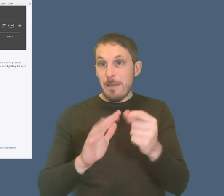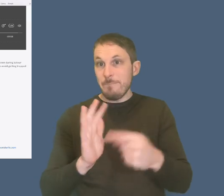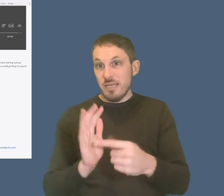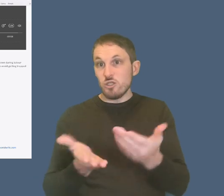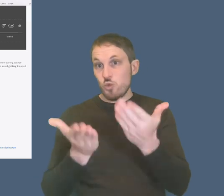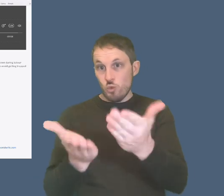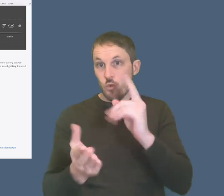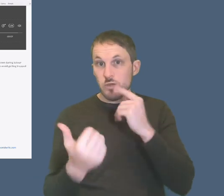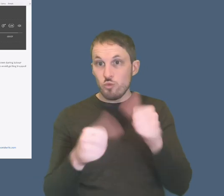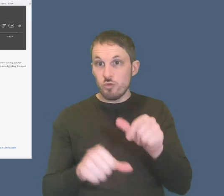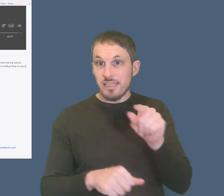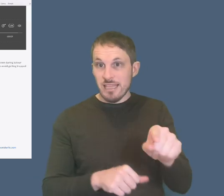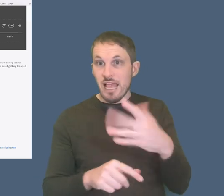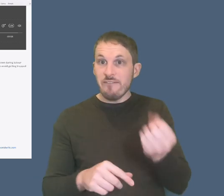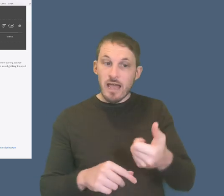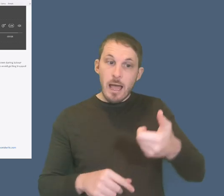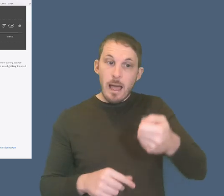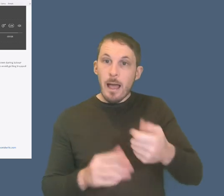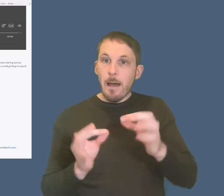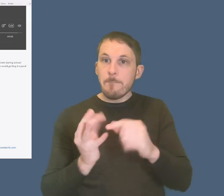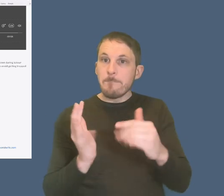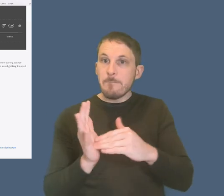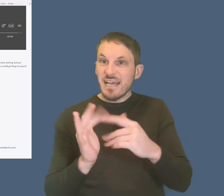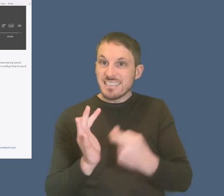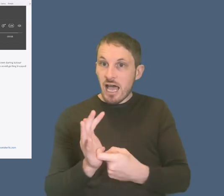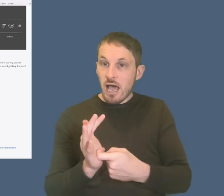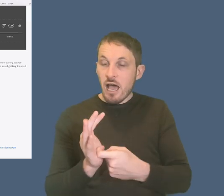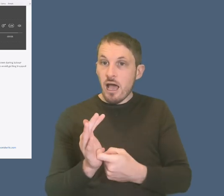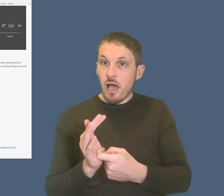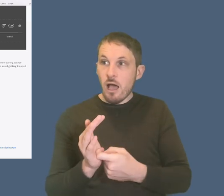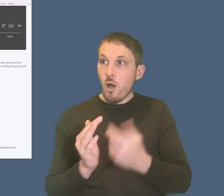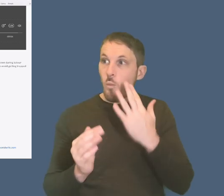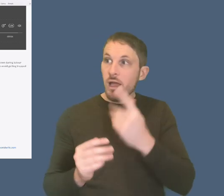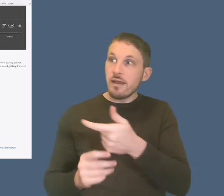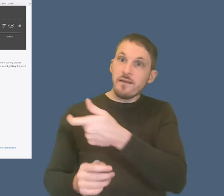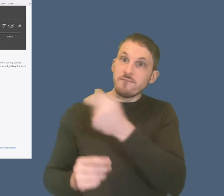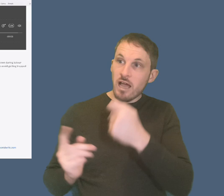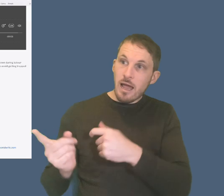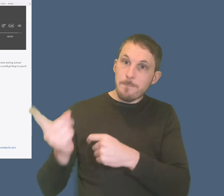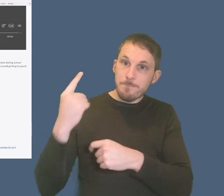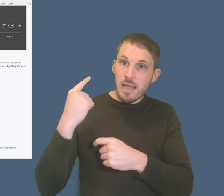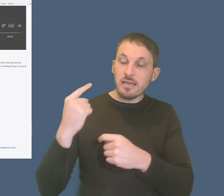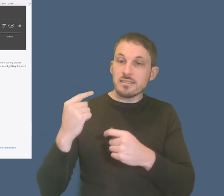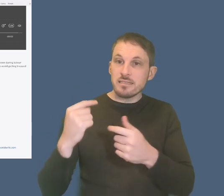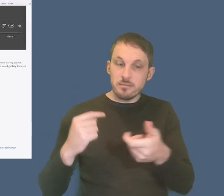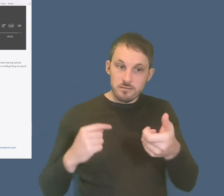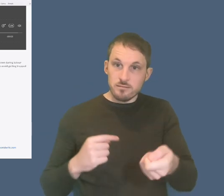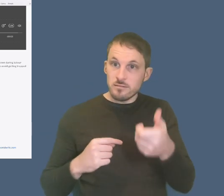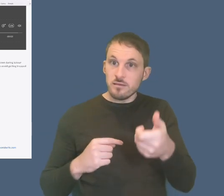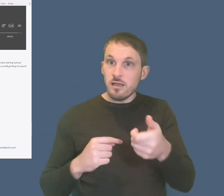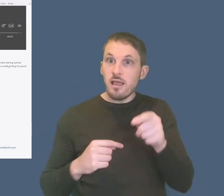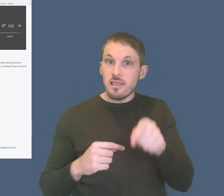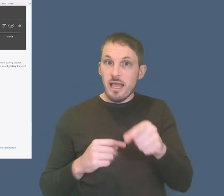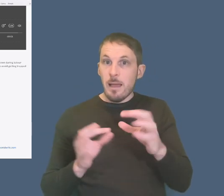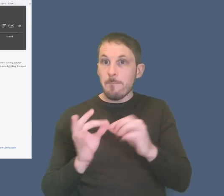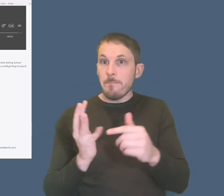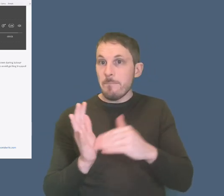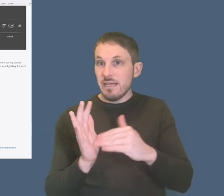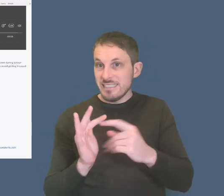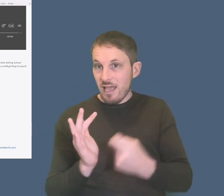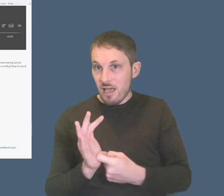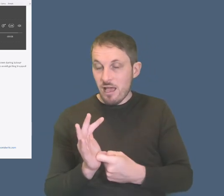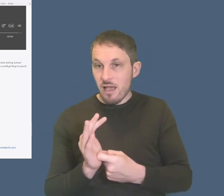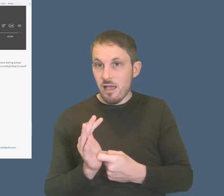it. And the buzzer that notifies your midwife that you need them, so if they leave the room and you want to summon your midwife, there's a little buzzer